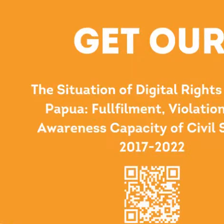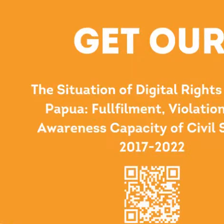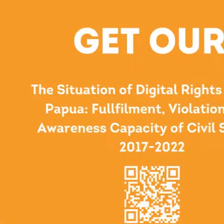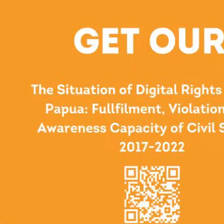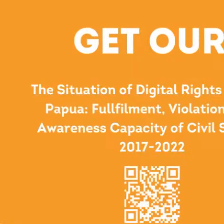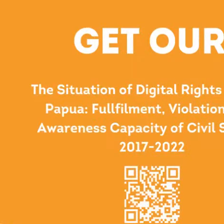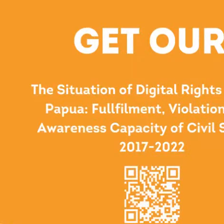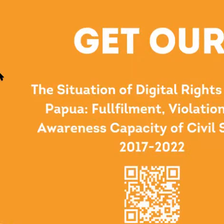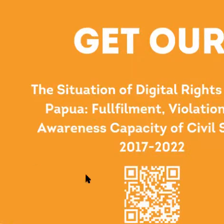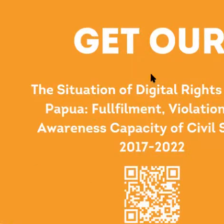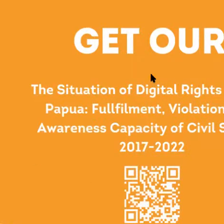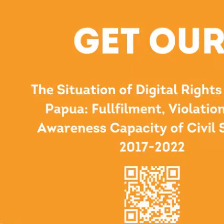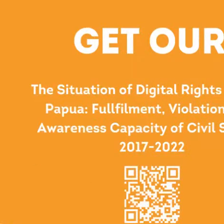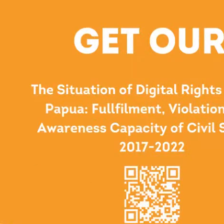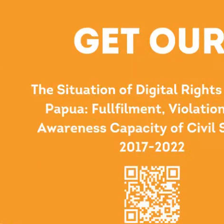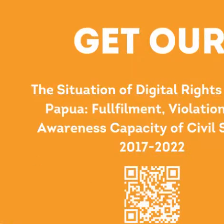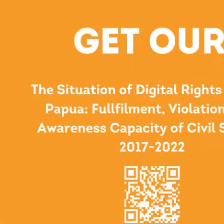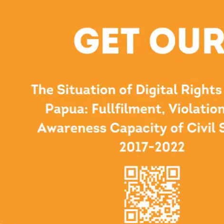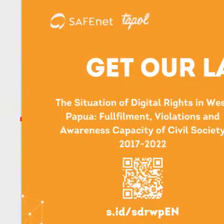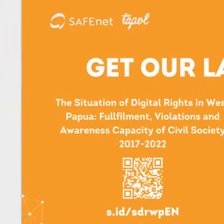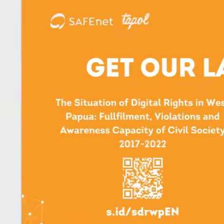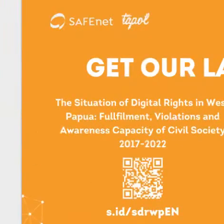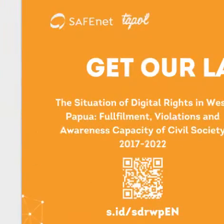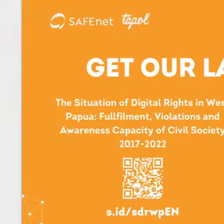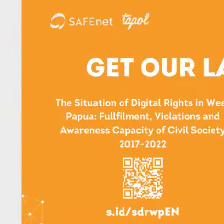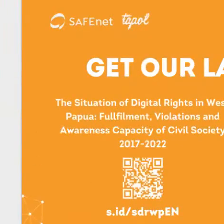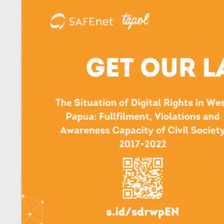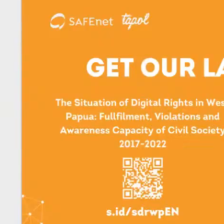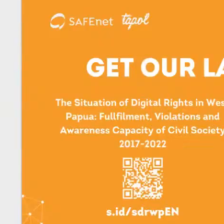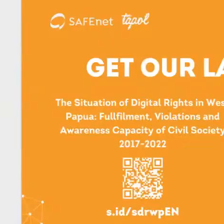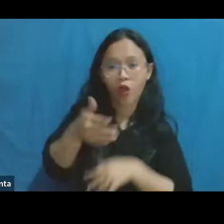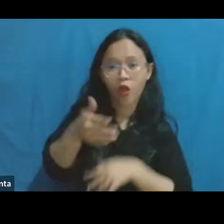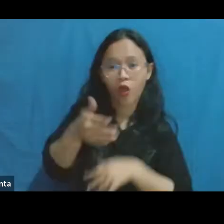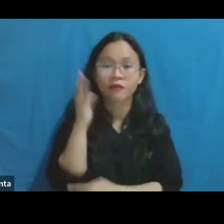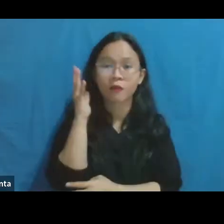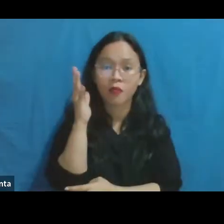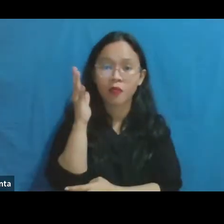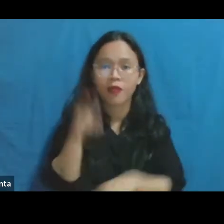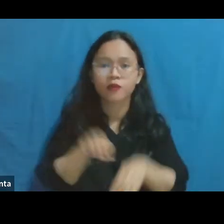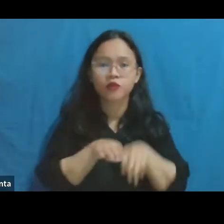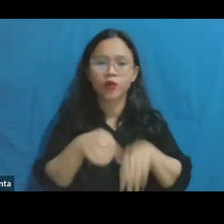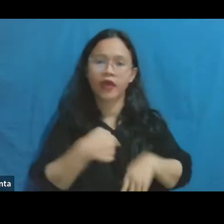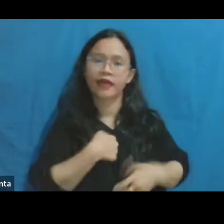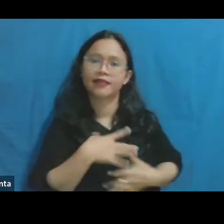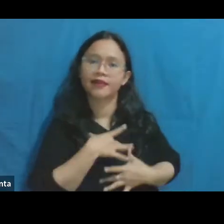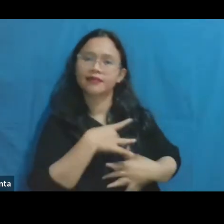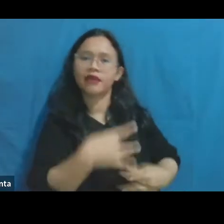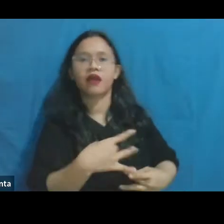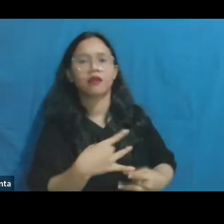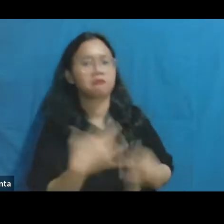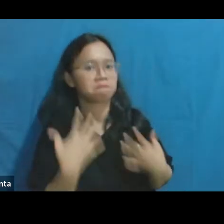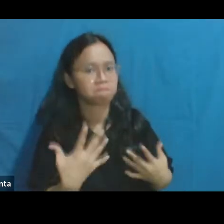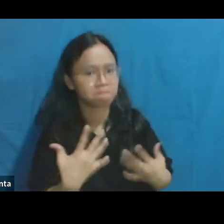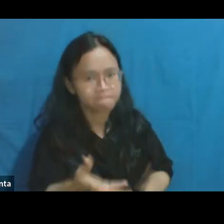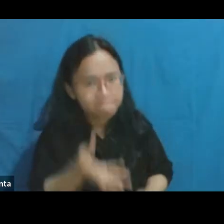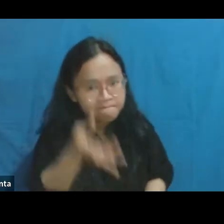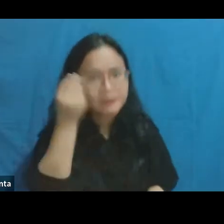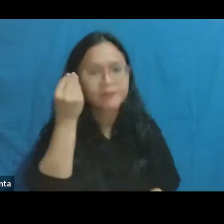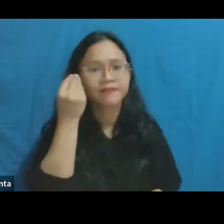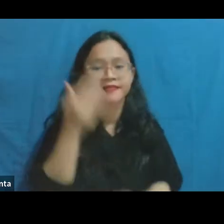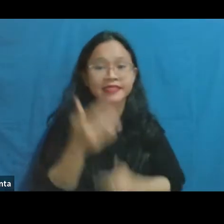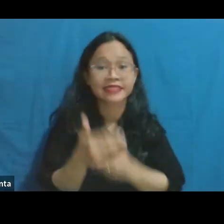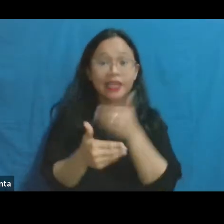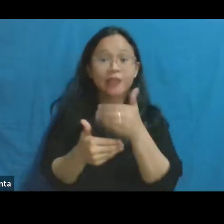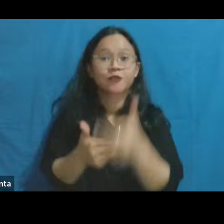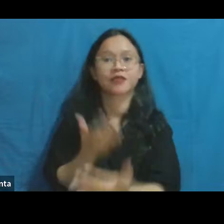We will discuss further on the findings, but now I'd like to invite our next speaker. She is